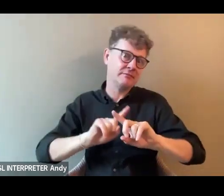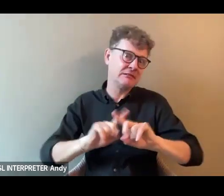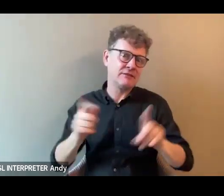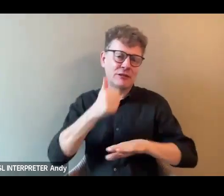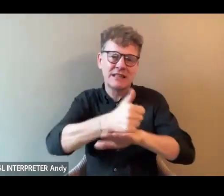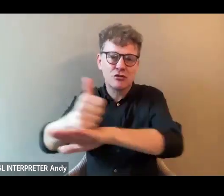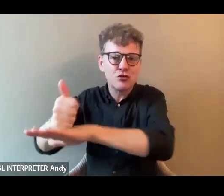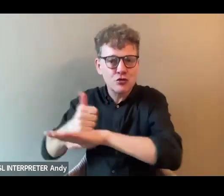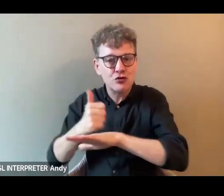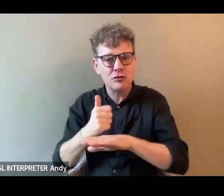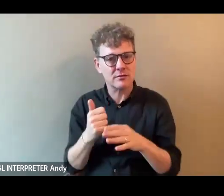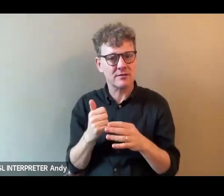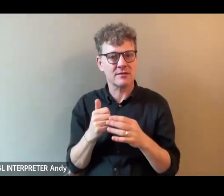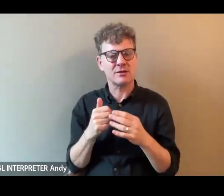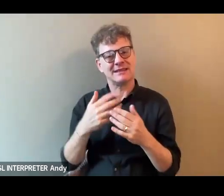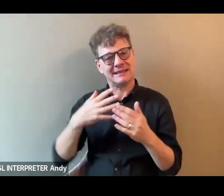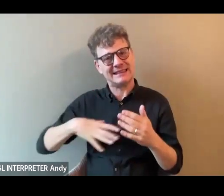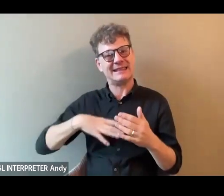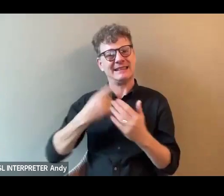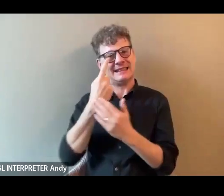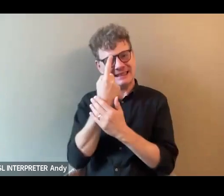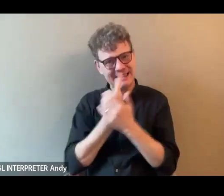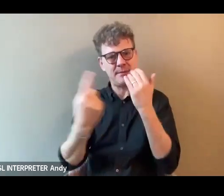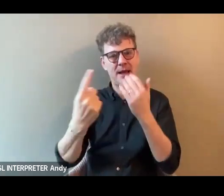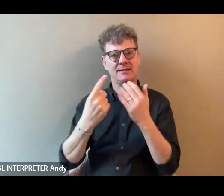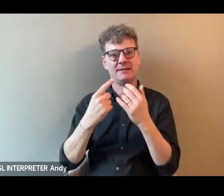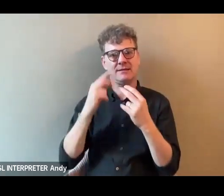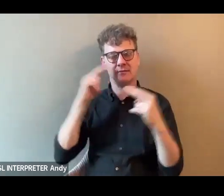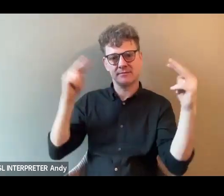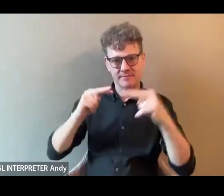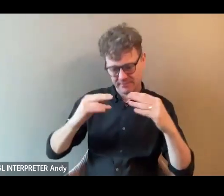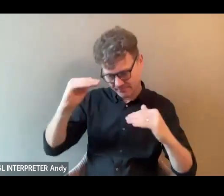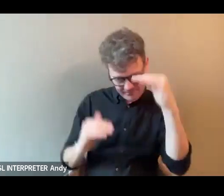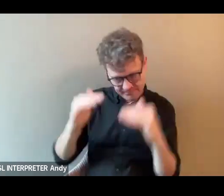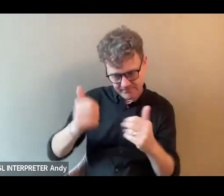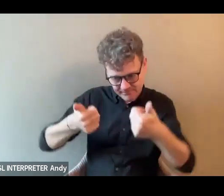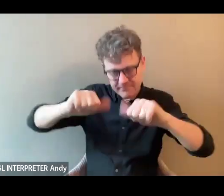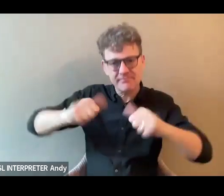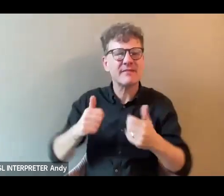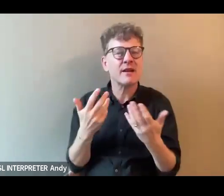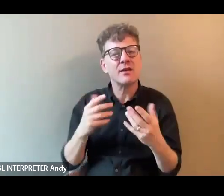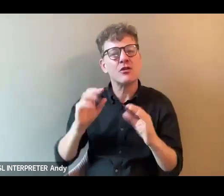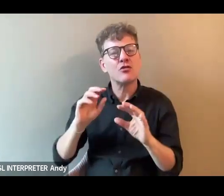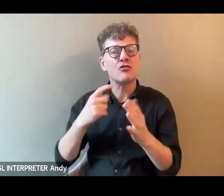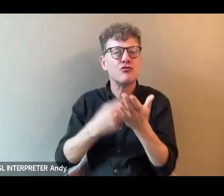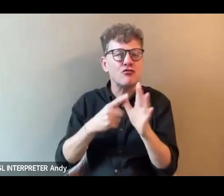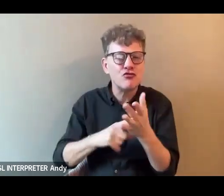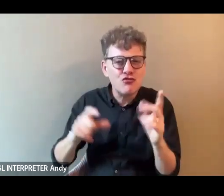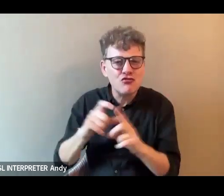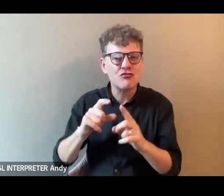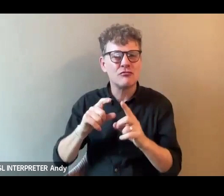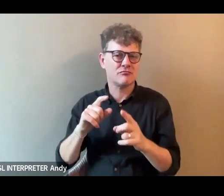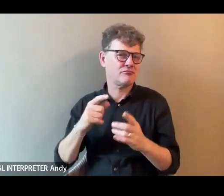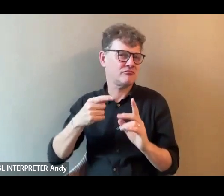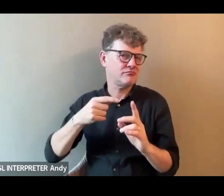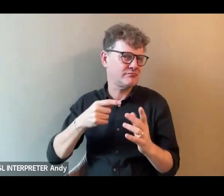bid is looked at by a few independent sets of eyes and rated and ranked, to the members of the panel who then gather those